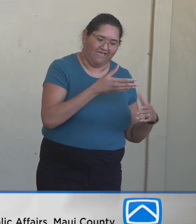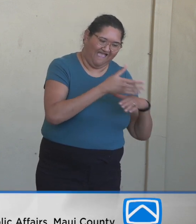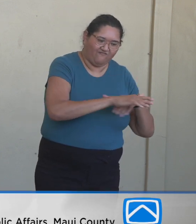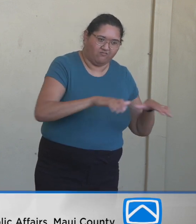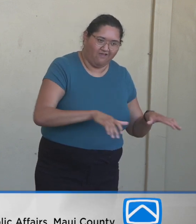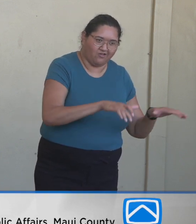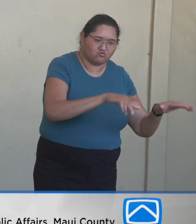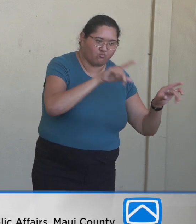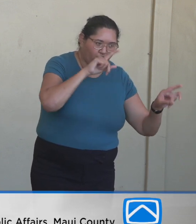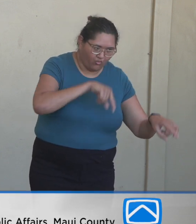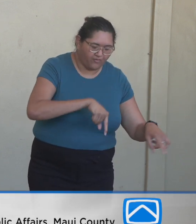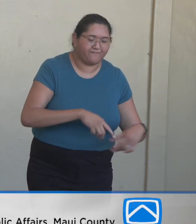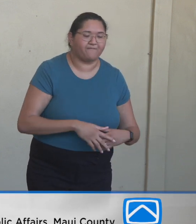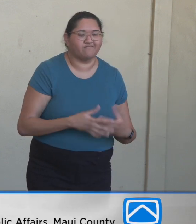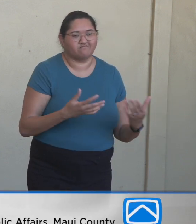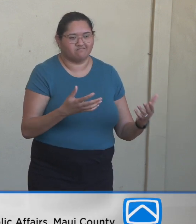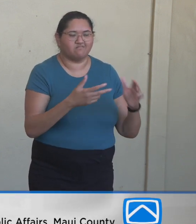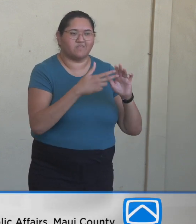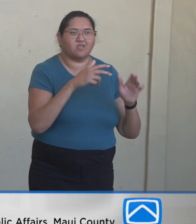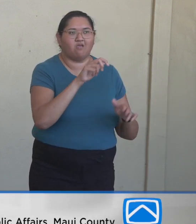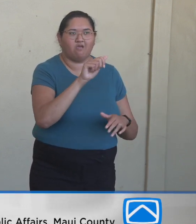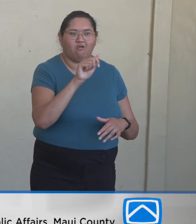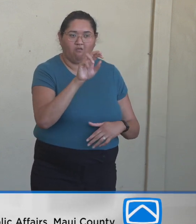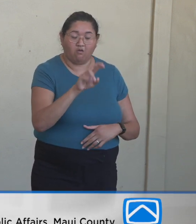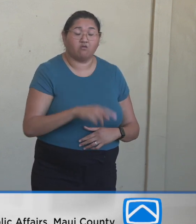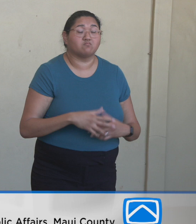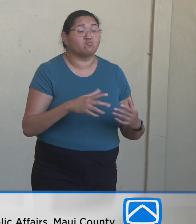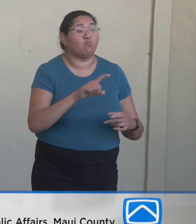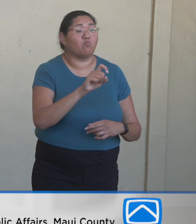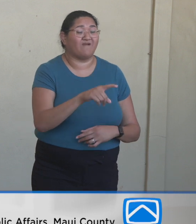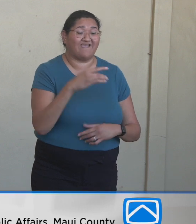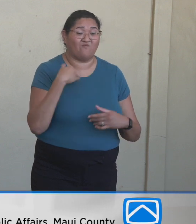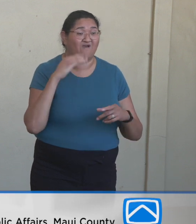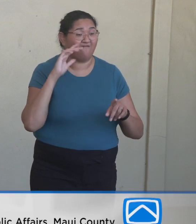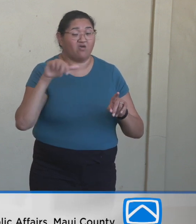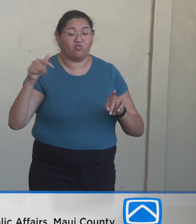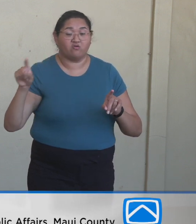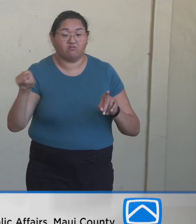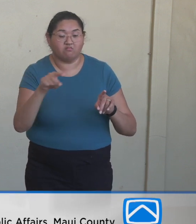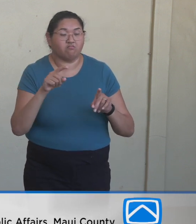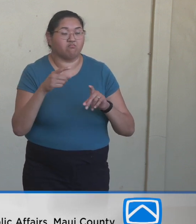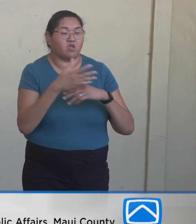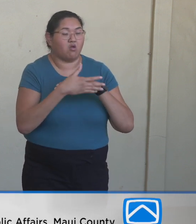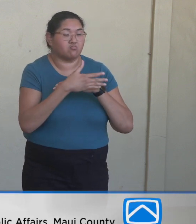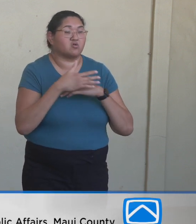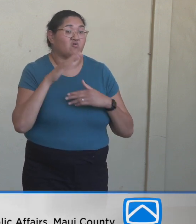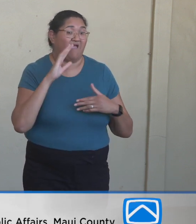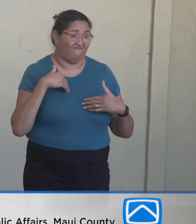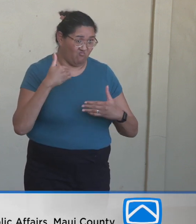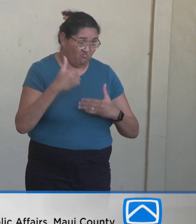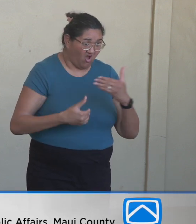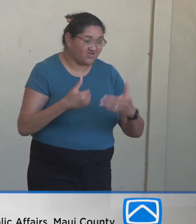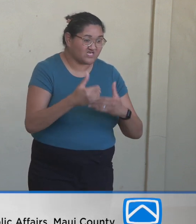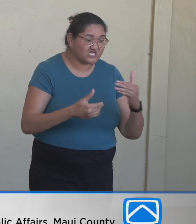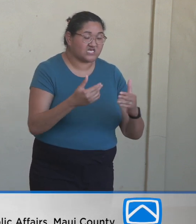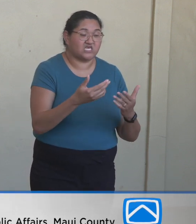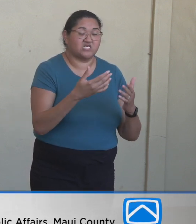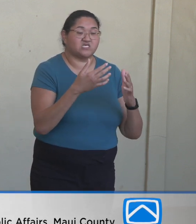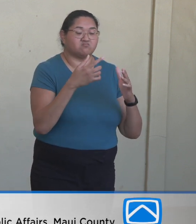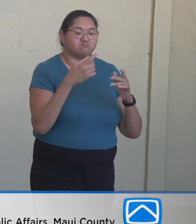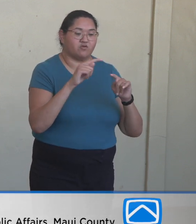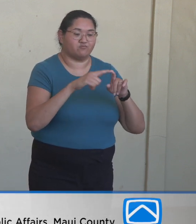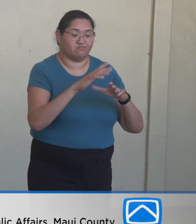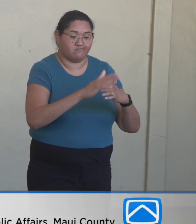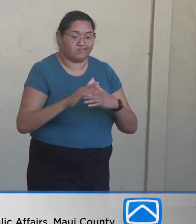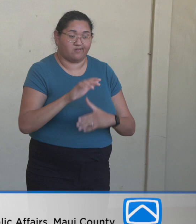after-action reports, also known as AARs. So the question is, with other counties, is there a process, a procedure for